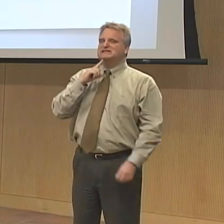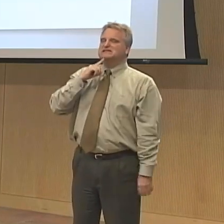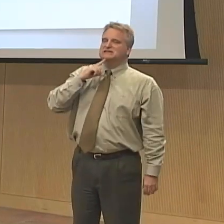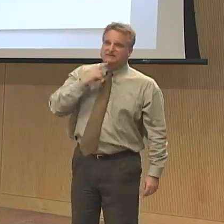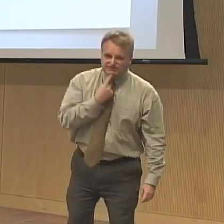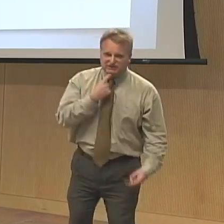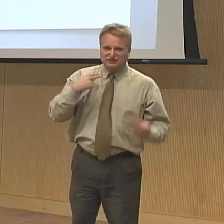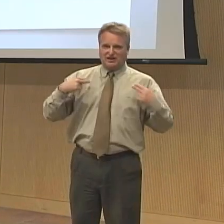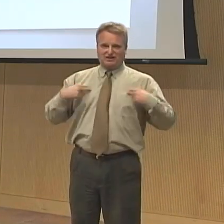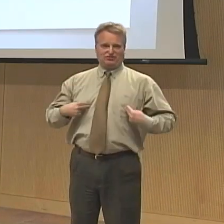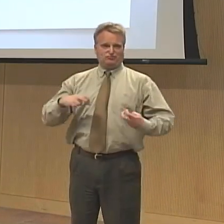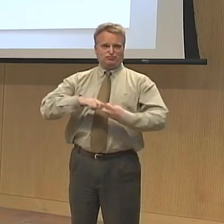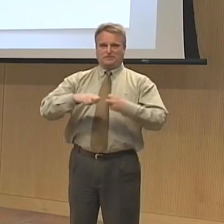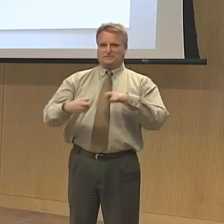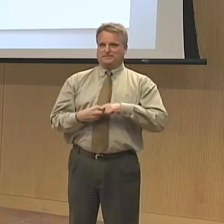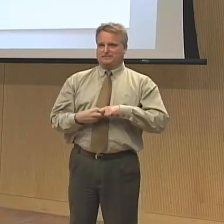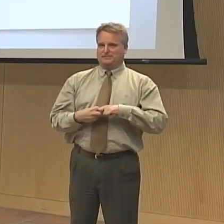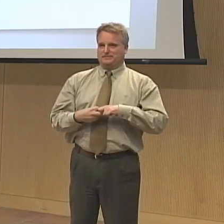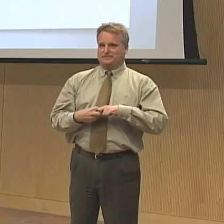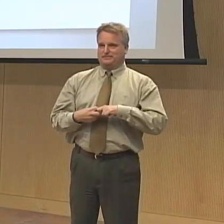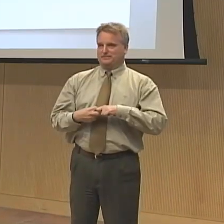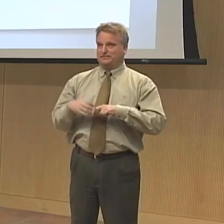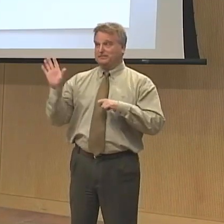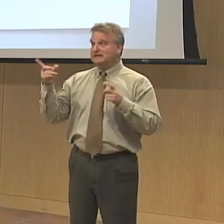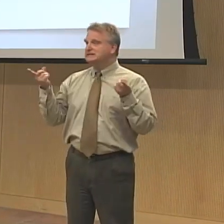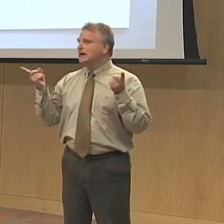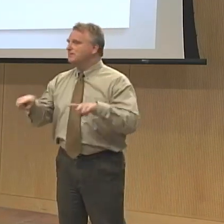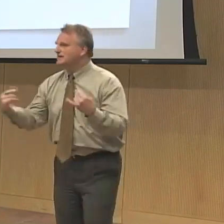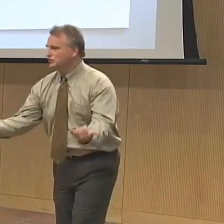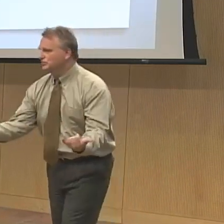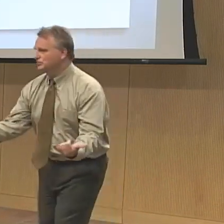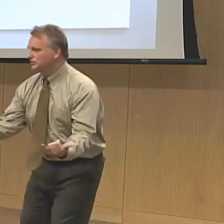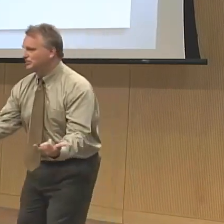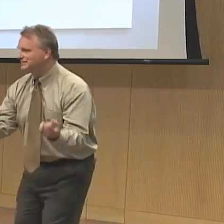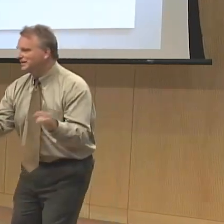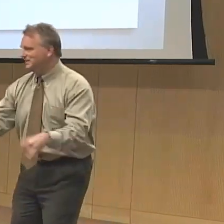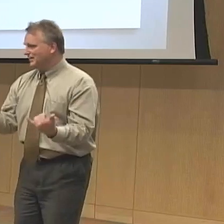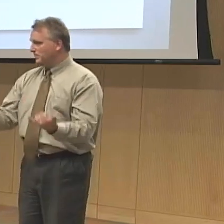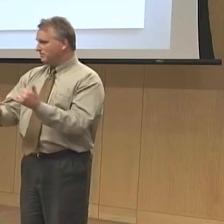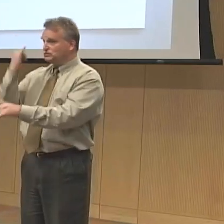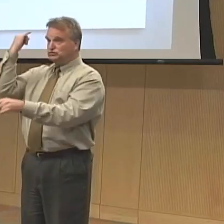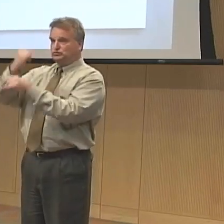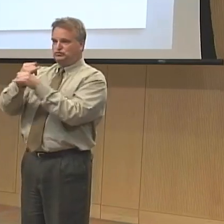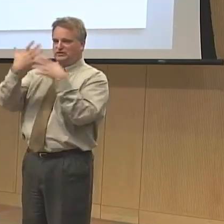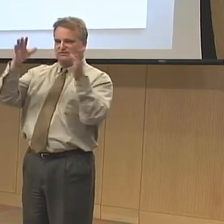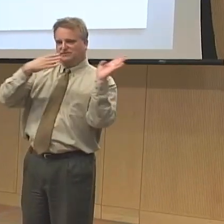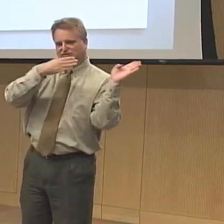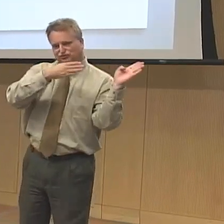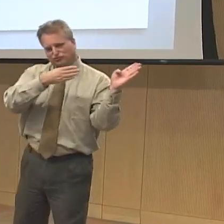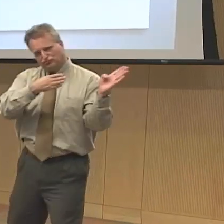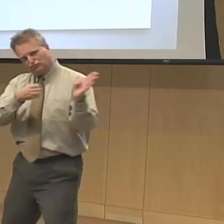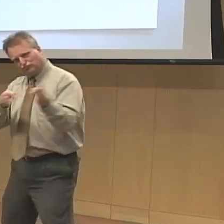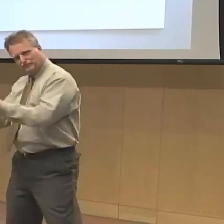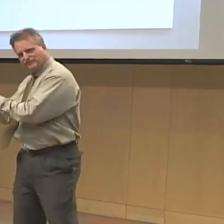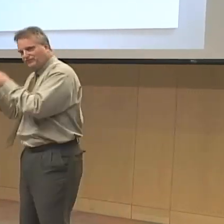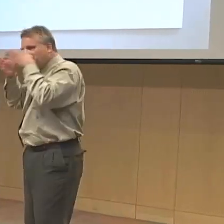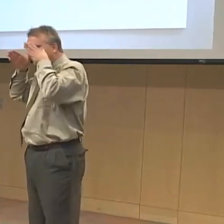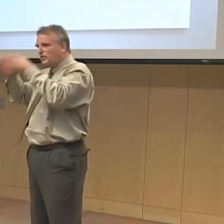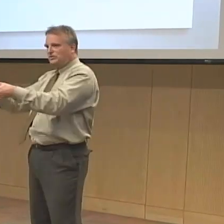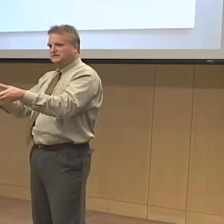with severe health problems. And that's happening currently. Most of the schools of the deaf are